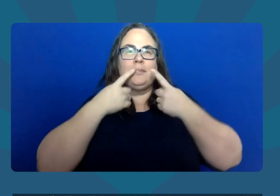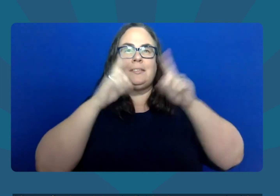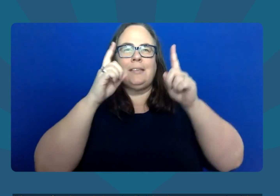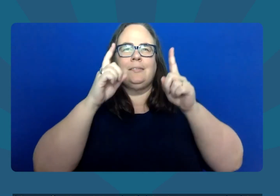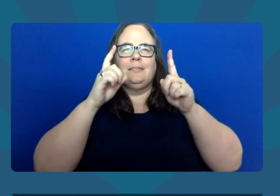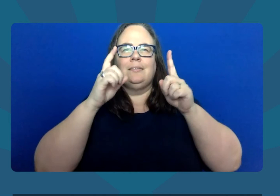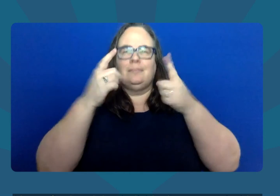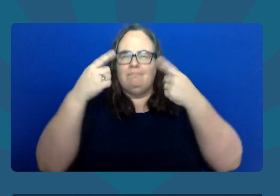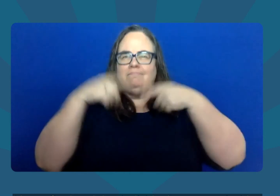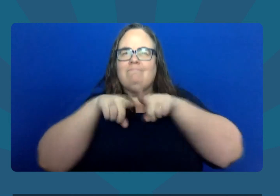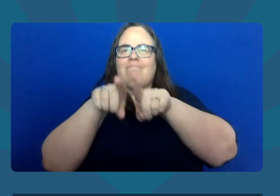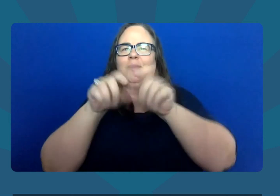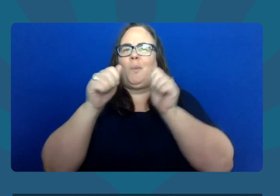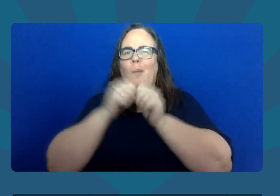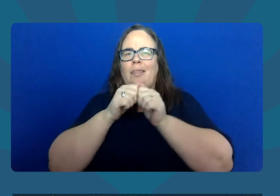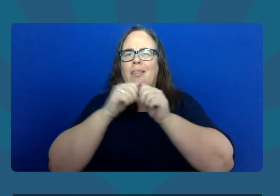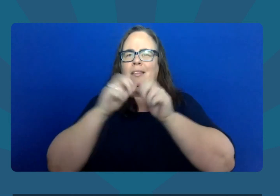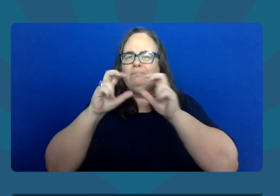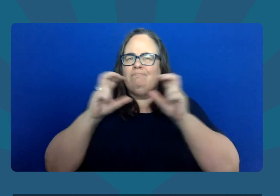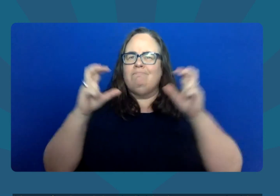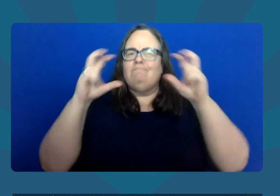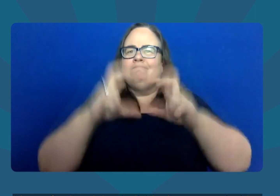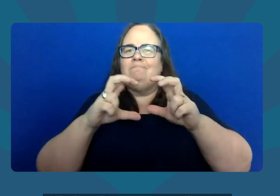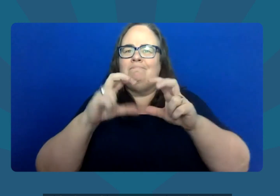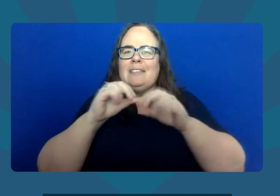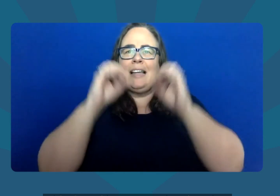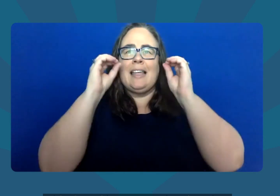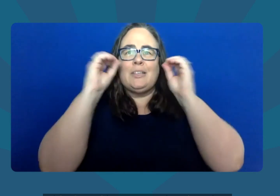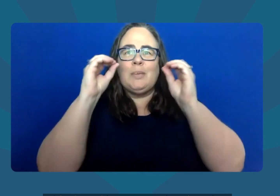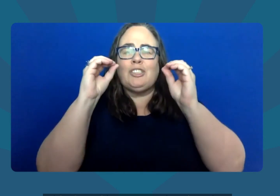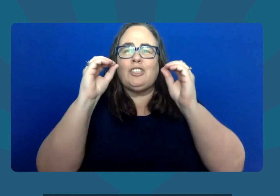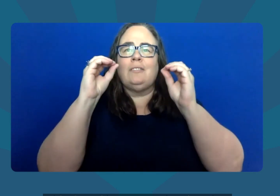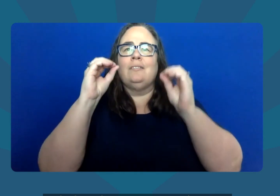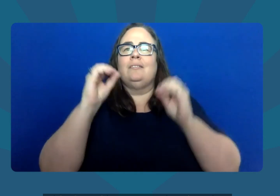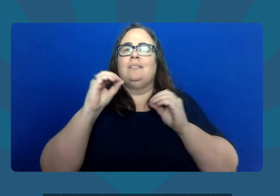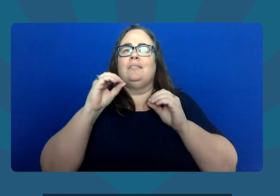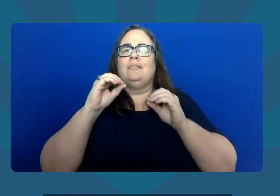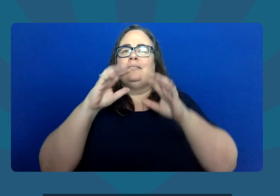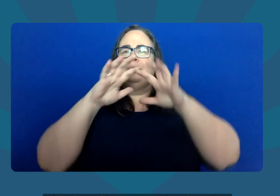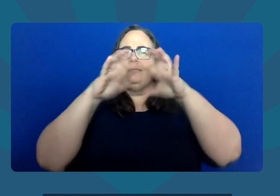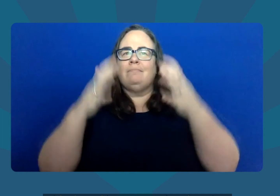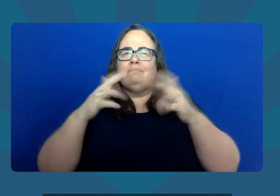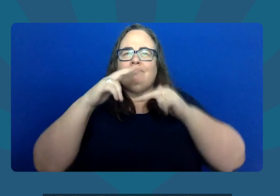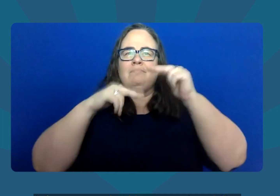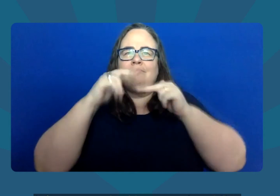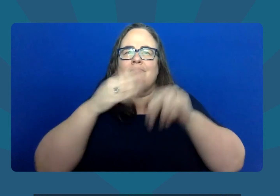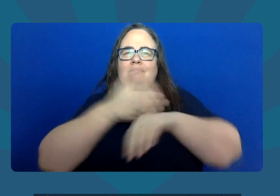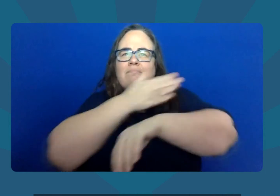that individual success coincides with shared investment in education,